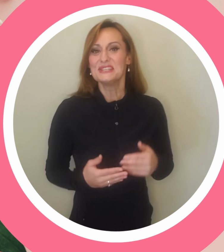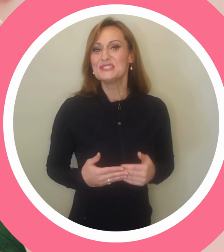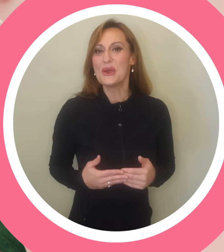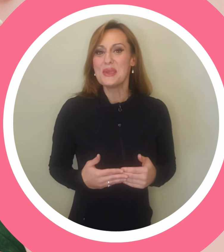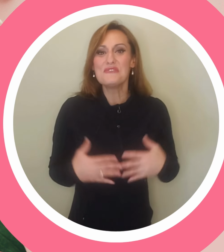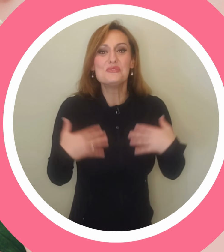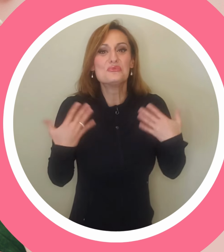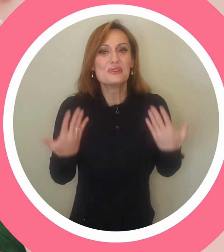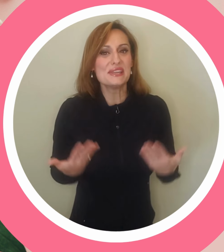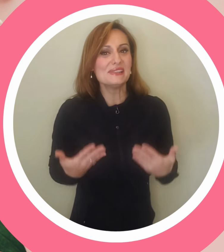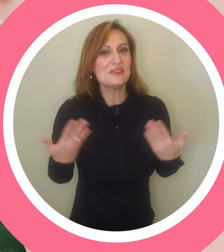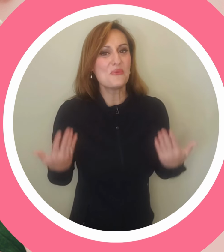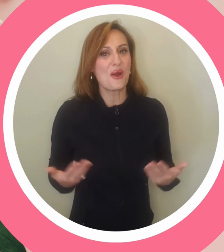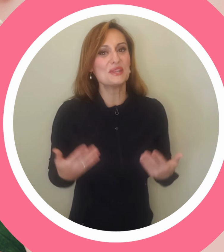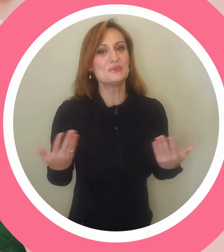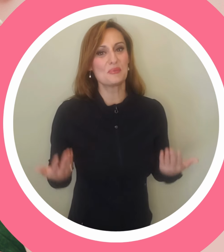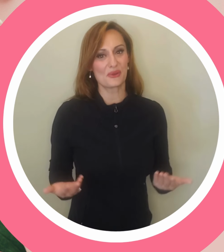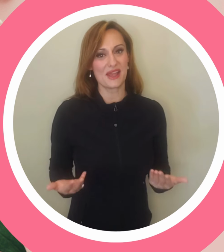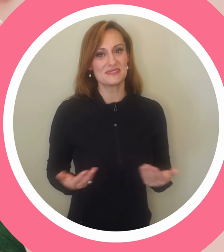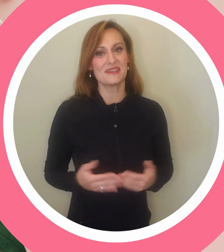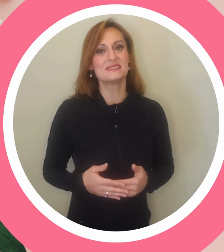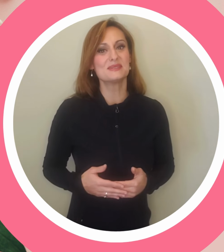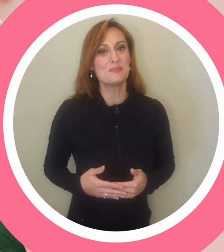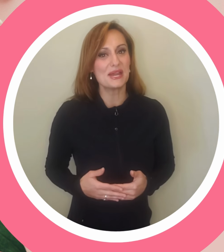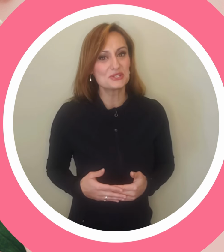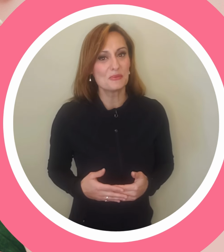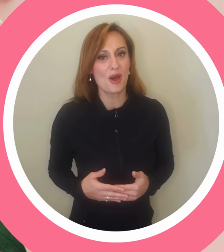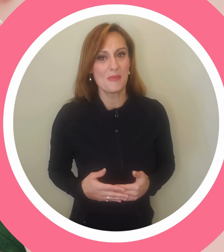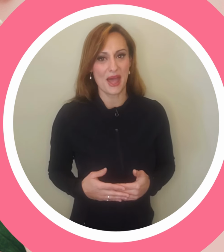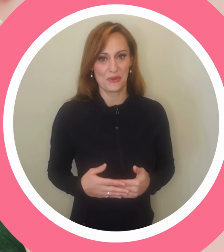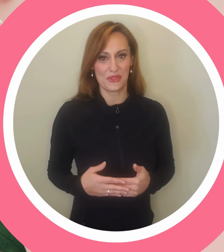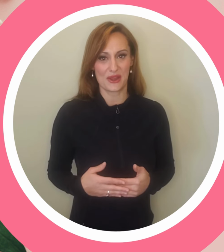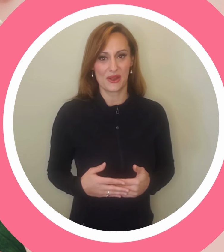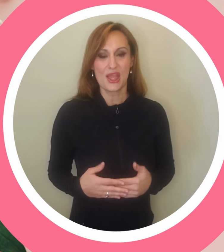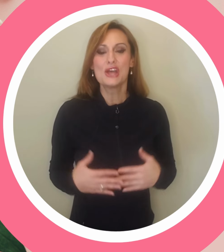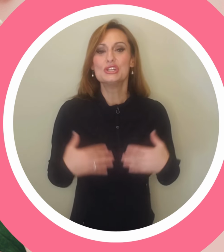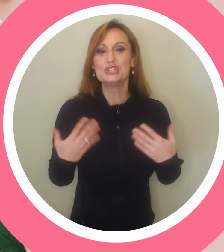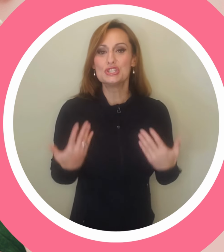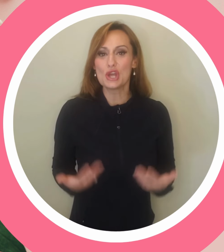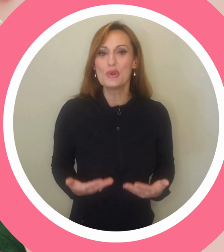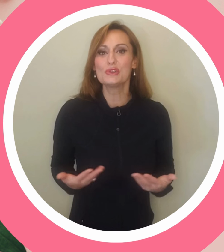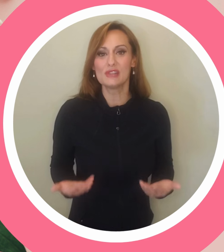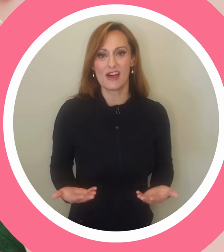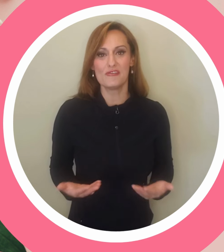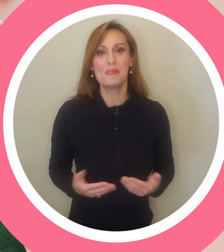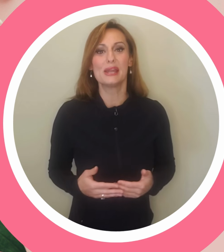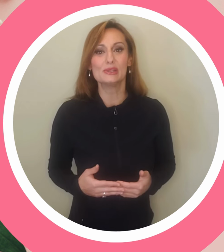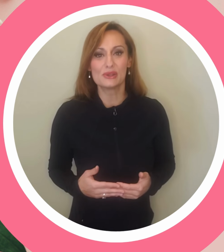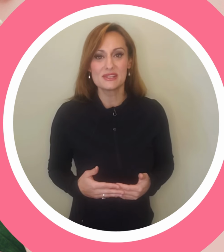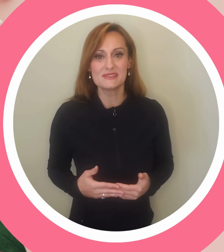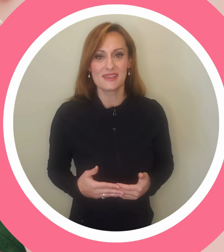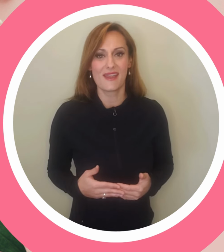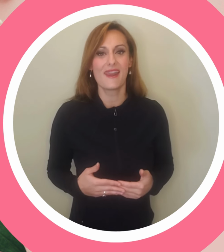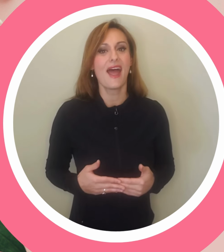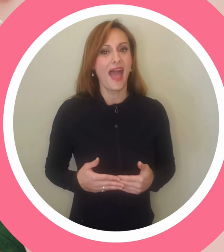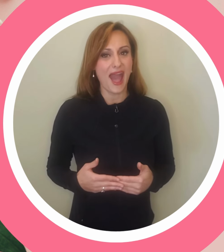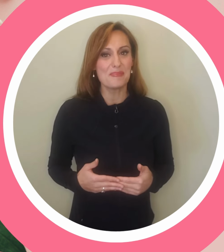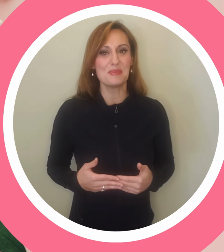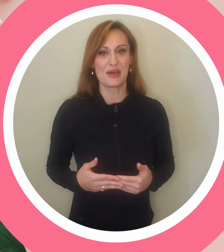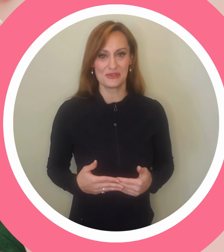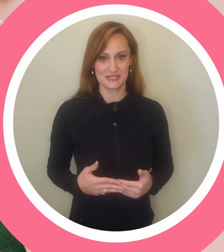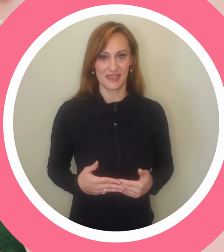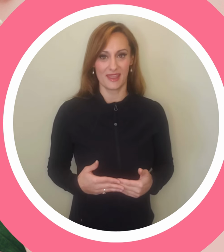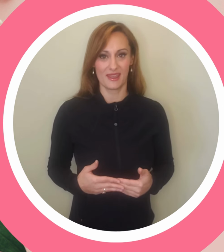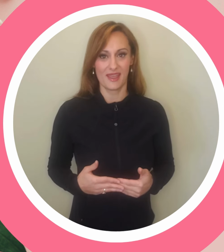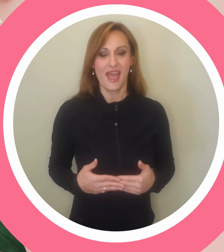everyone. So if you really want to impress a special mama out there, show your love by learning to sign